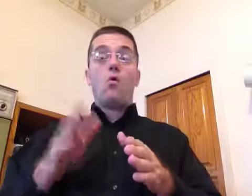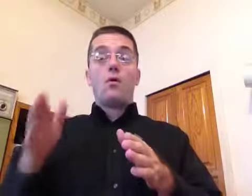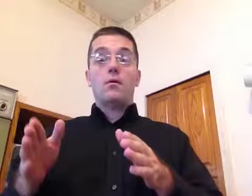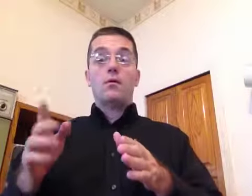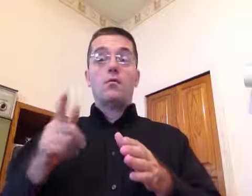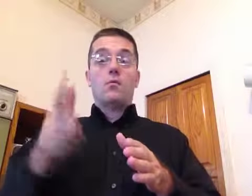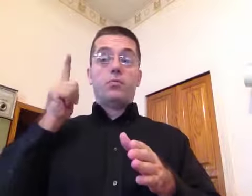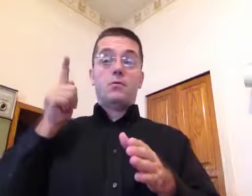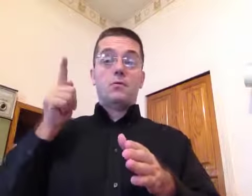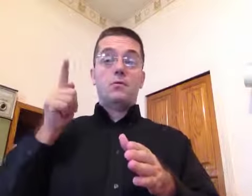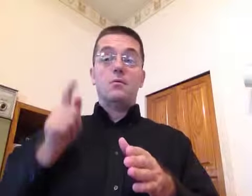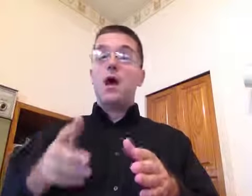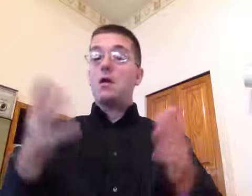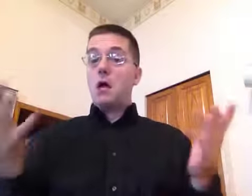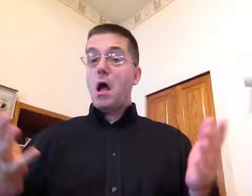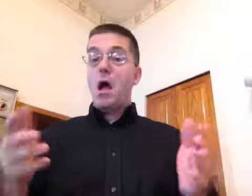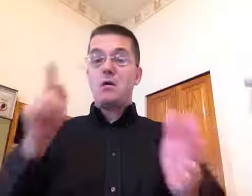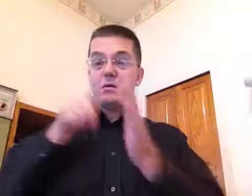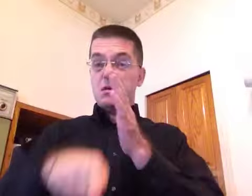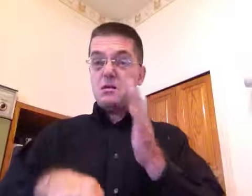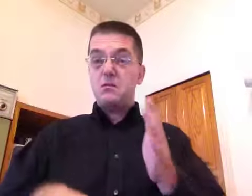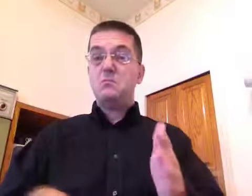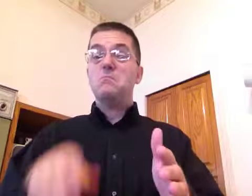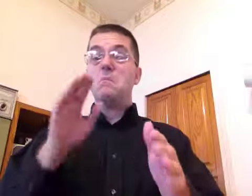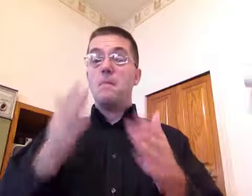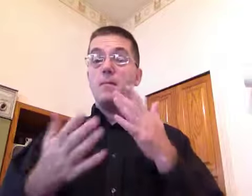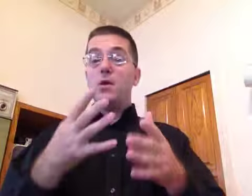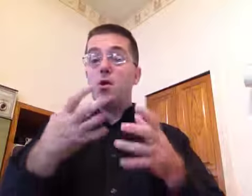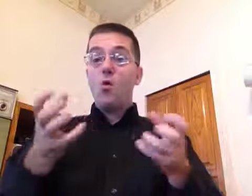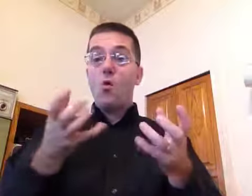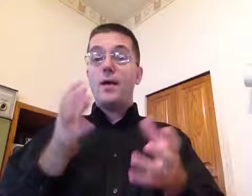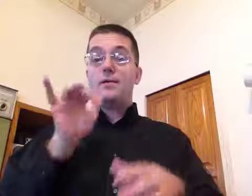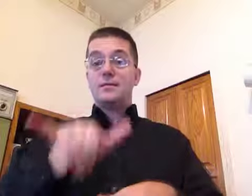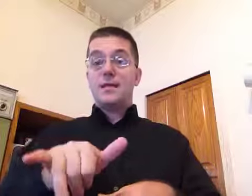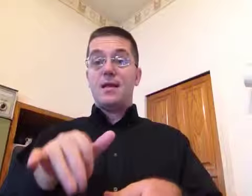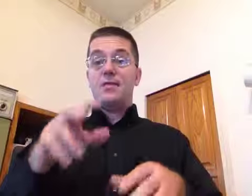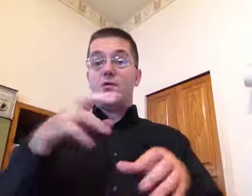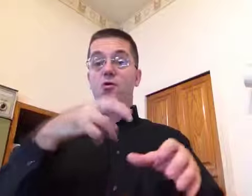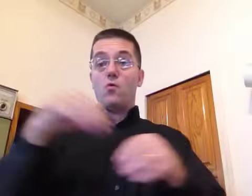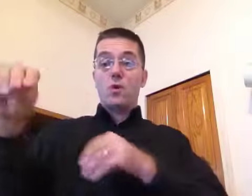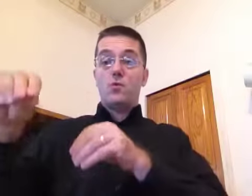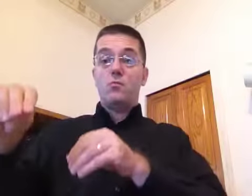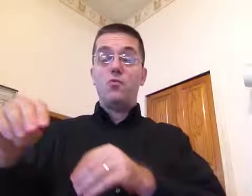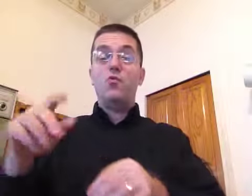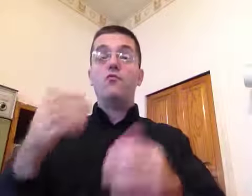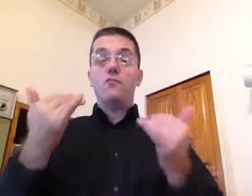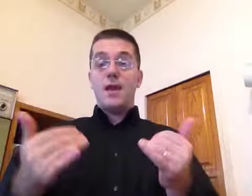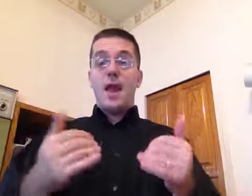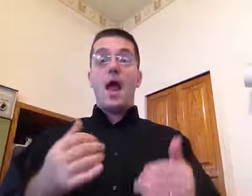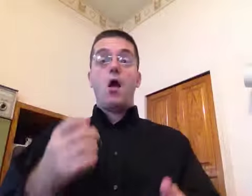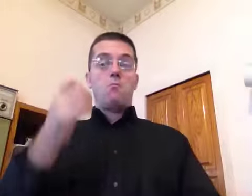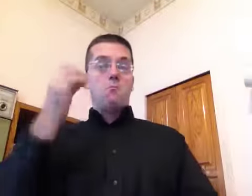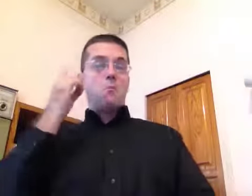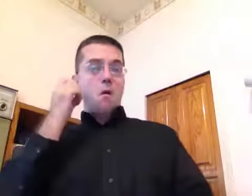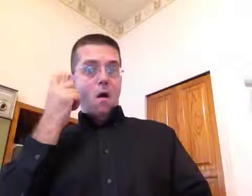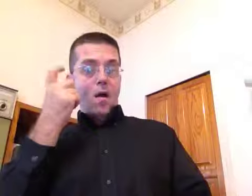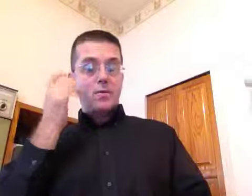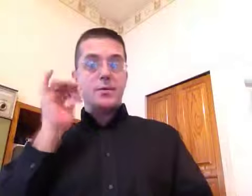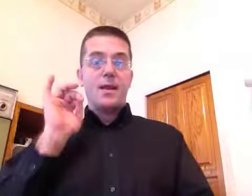you're right. And then I would say, okay, well, there's something to talk about. So that's one big issue on the table here. Now, then the